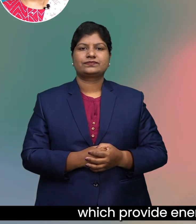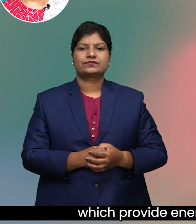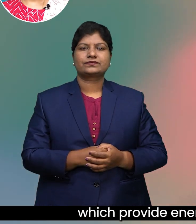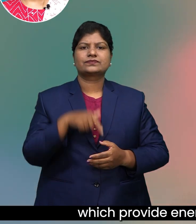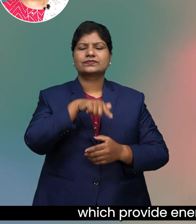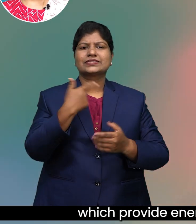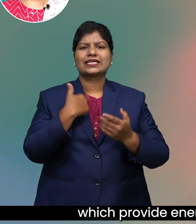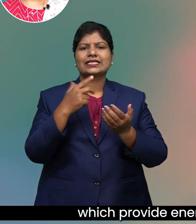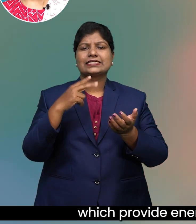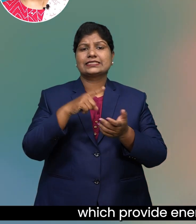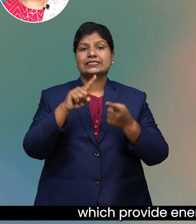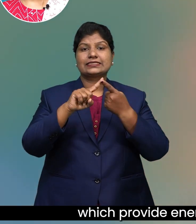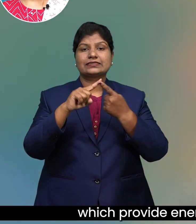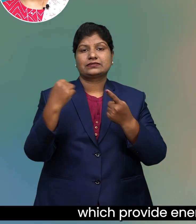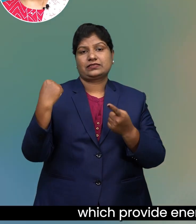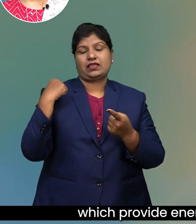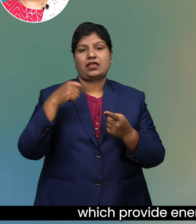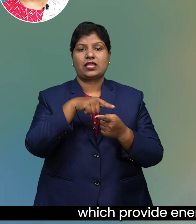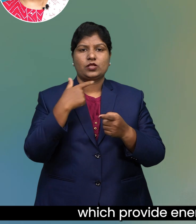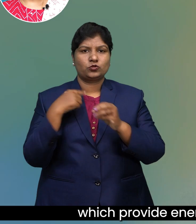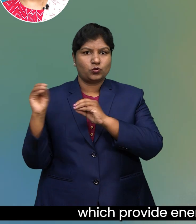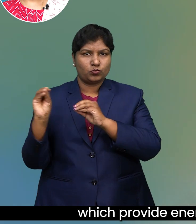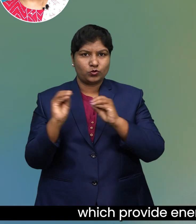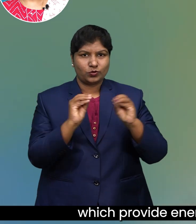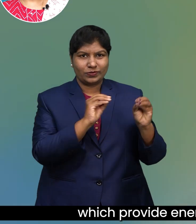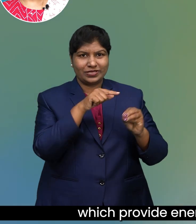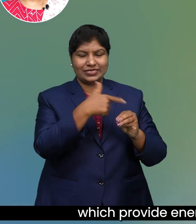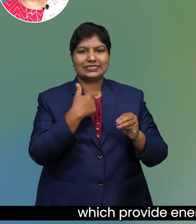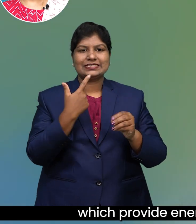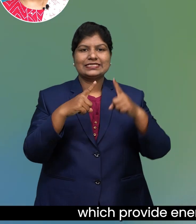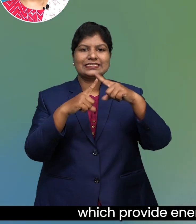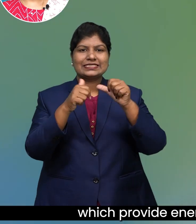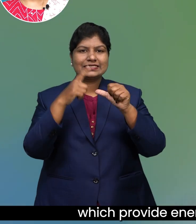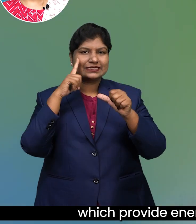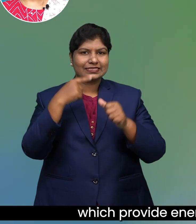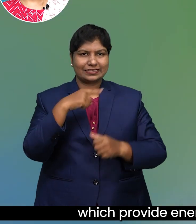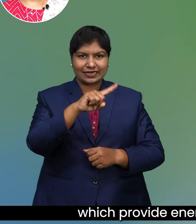which provide energy for the movement of the tail.